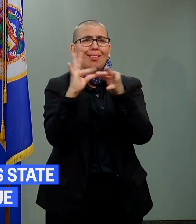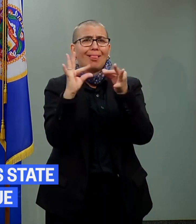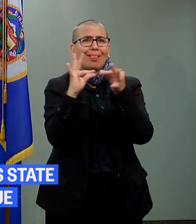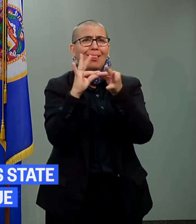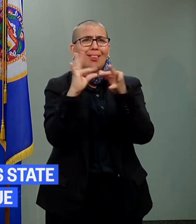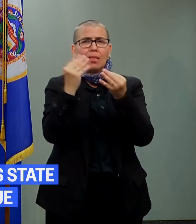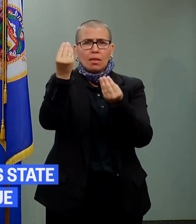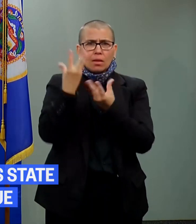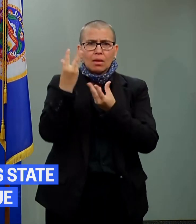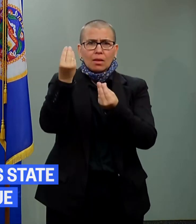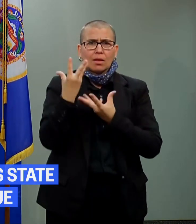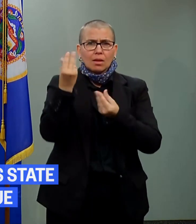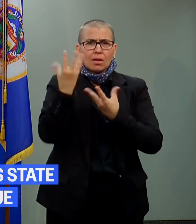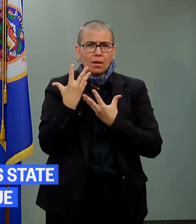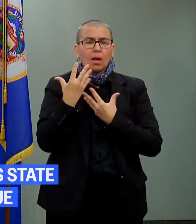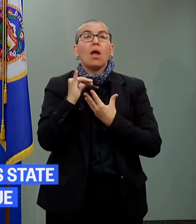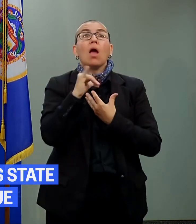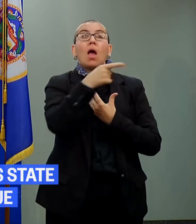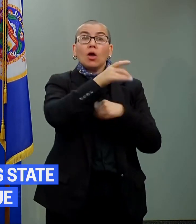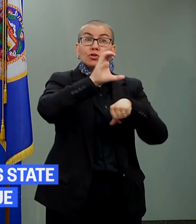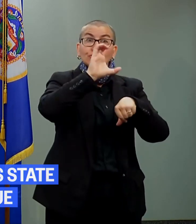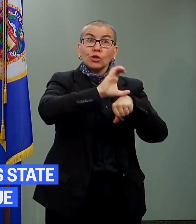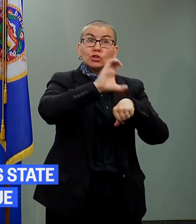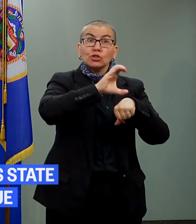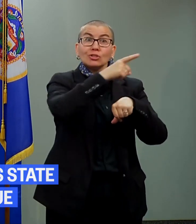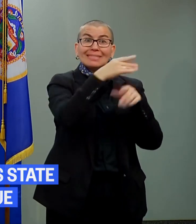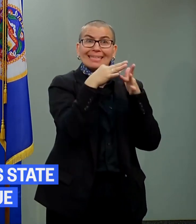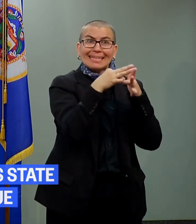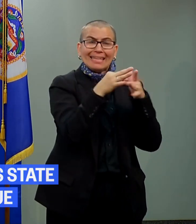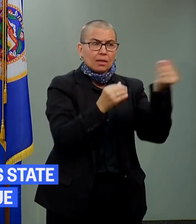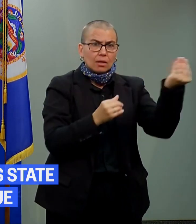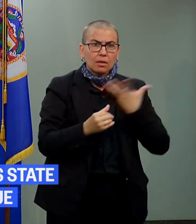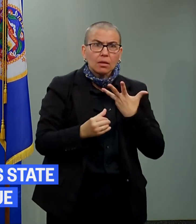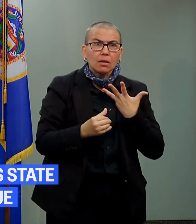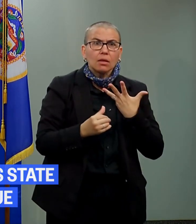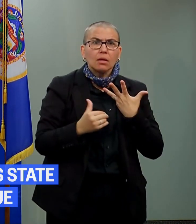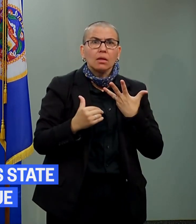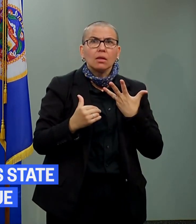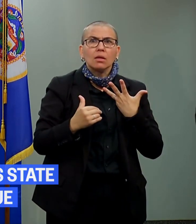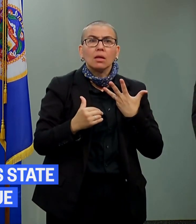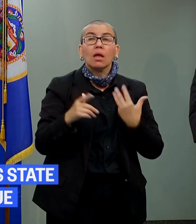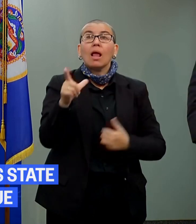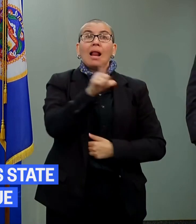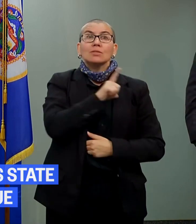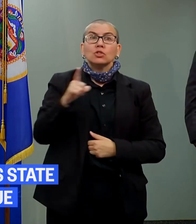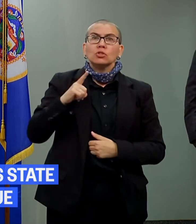heard about the church leaders and everybody, but the legal responsibility of our legislators to be a part of